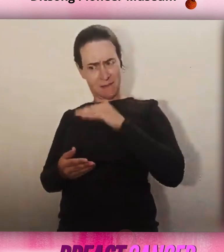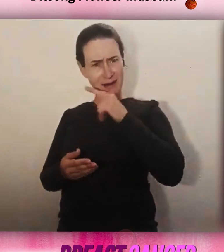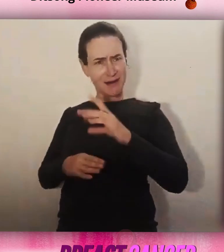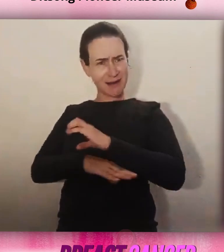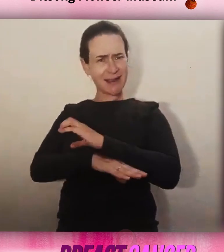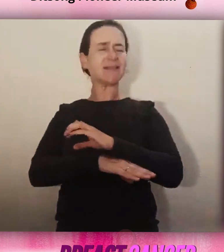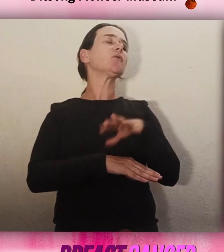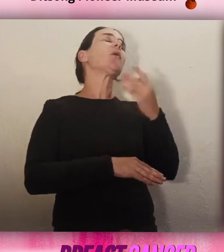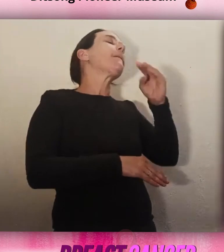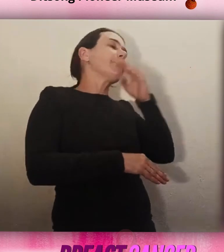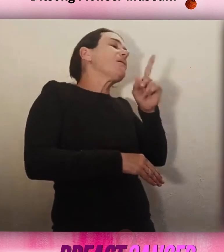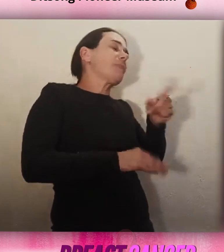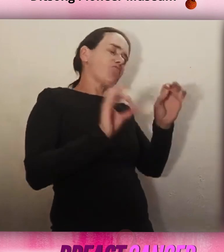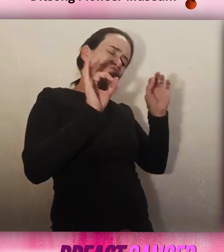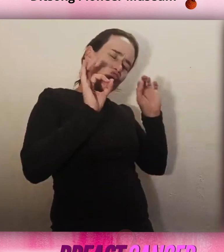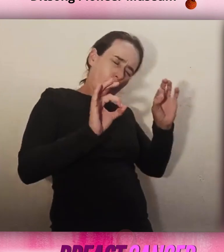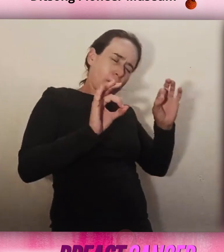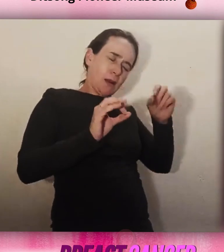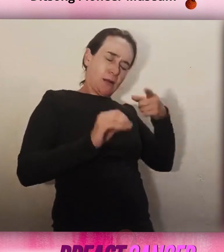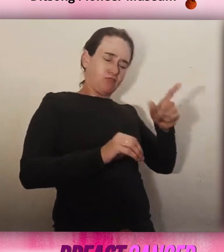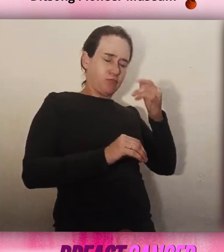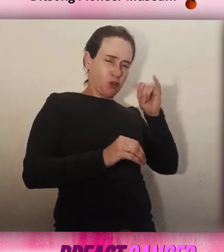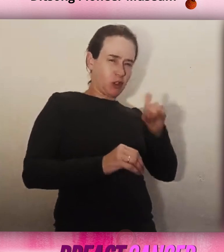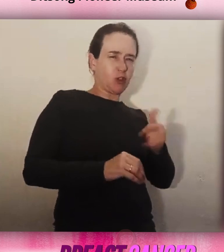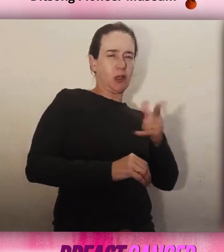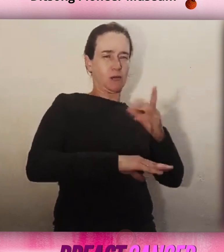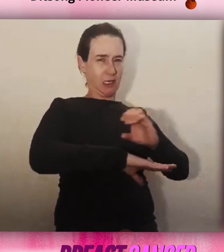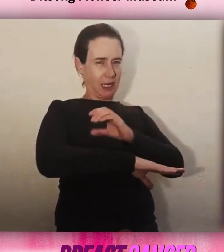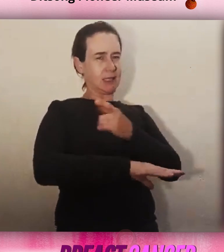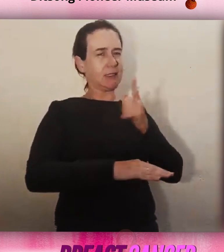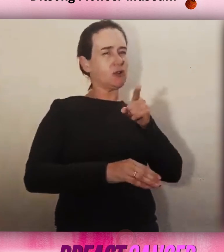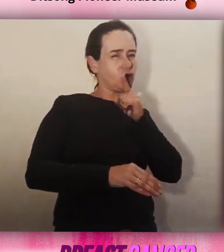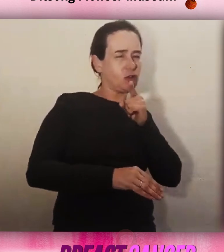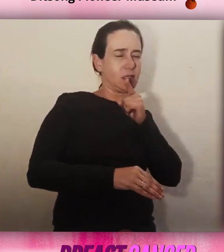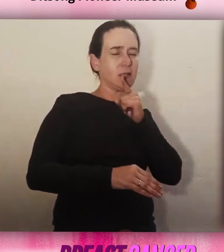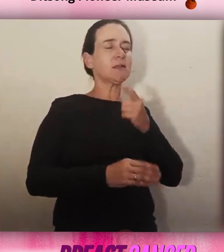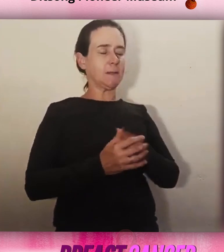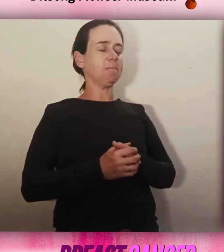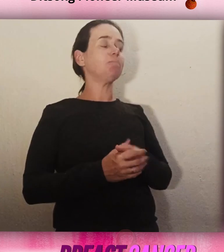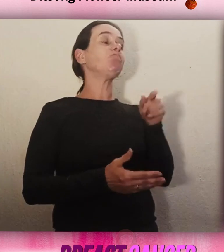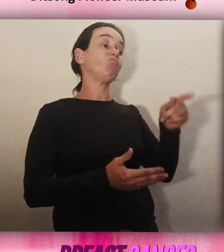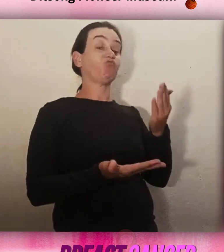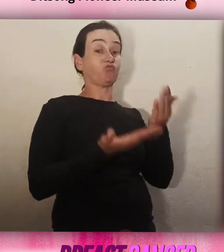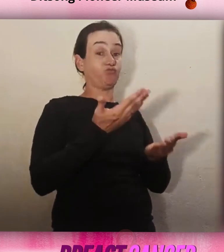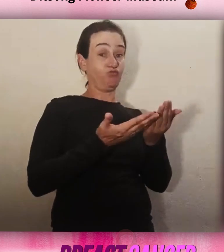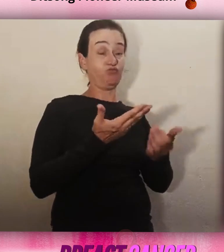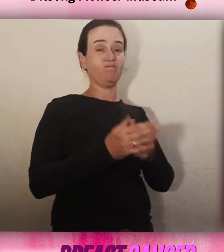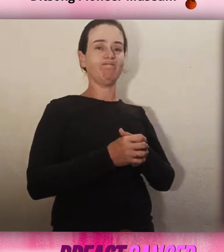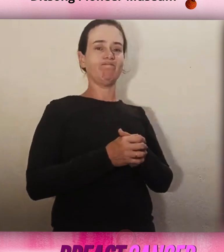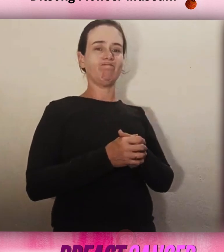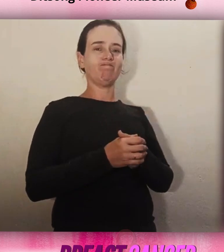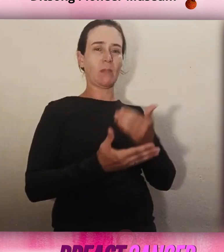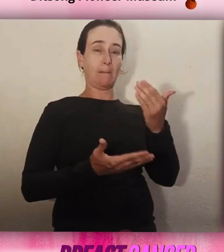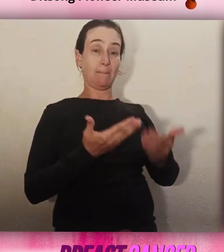would you know Yes. that that is now Then you abnormal? need to go for the exam, for a proper breast Okay. exam. and Okay. test. Yes. Alright. You also find